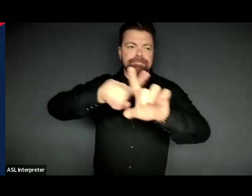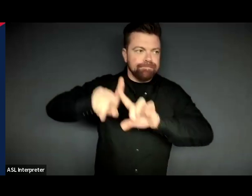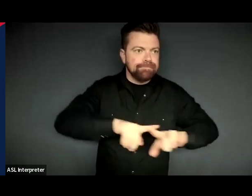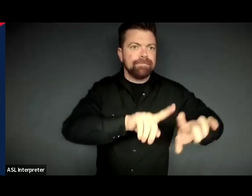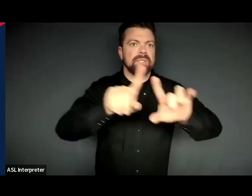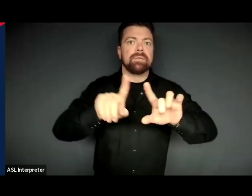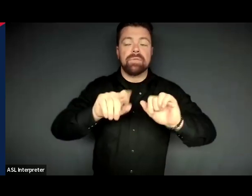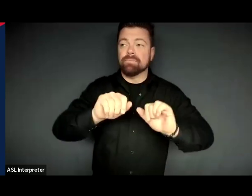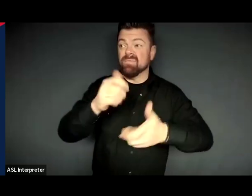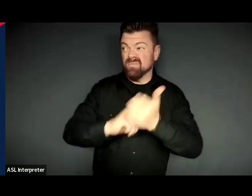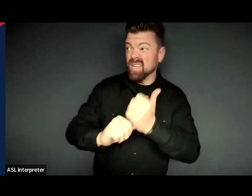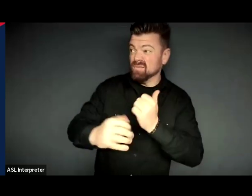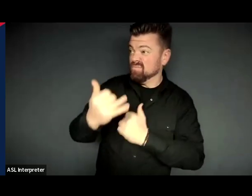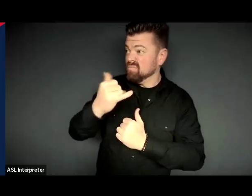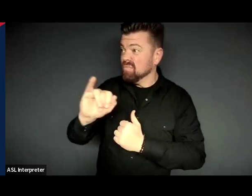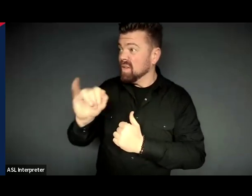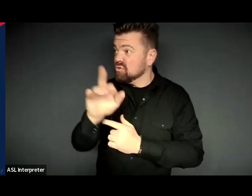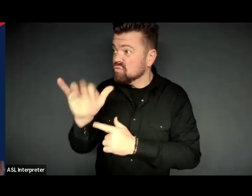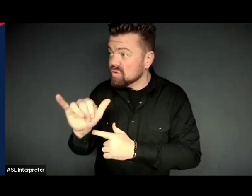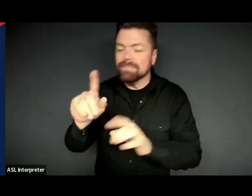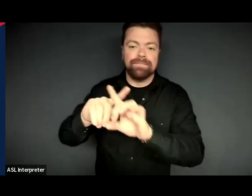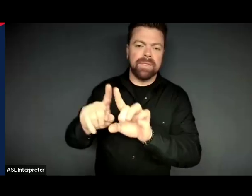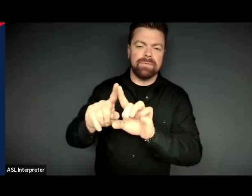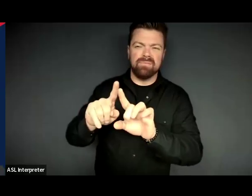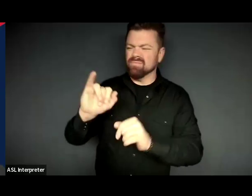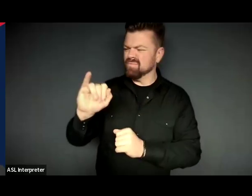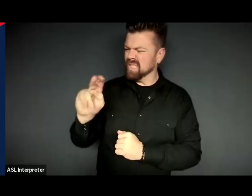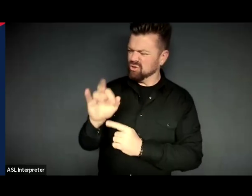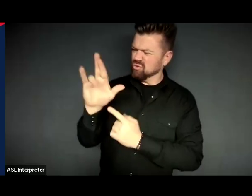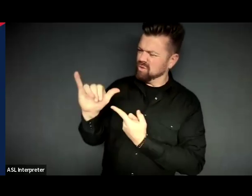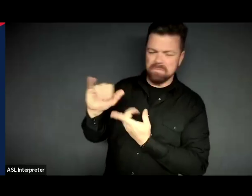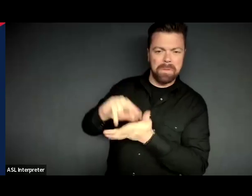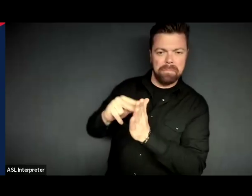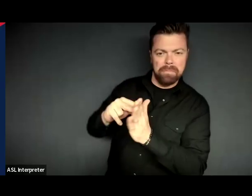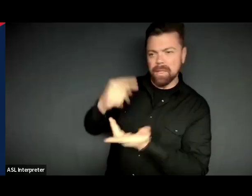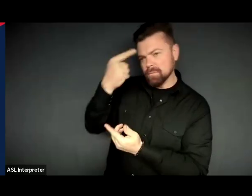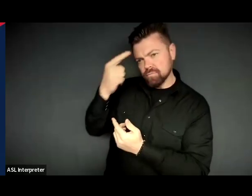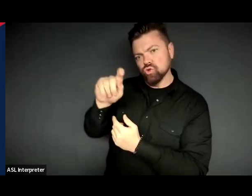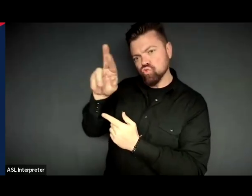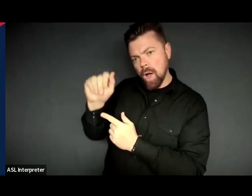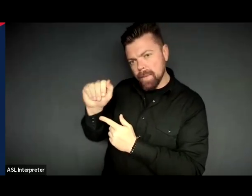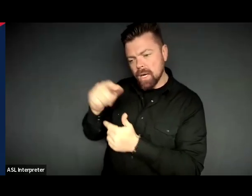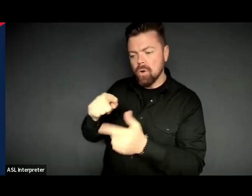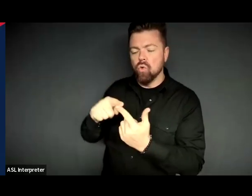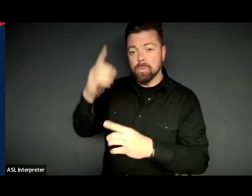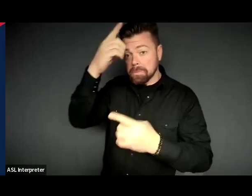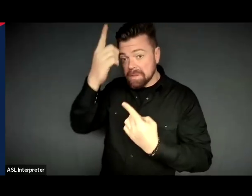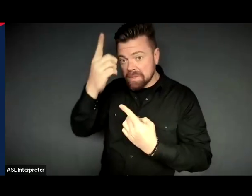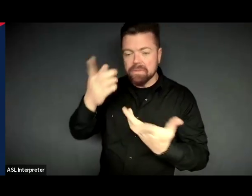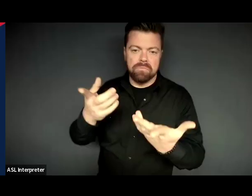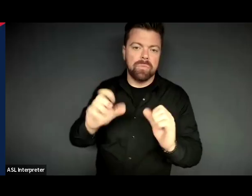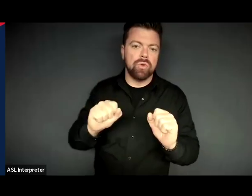Every injury is a little bit different. And when I say injury, I mean from trauma or from disease. So I always include